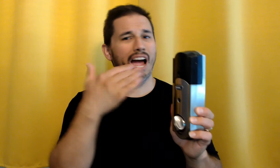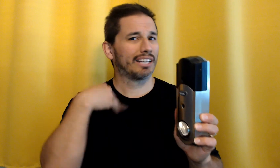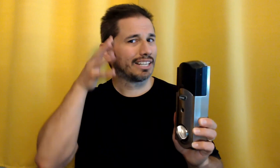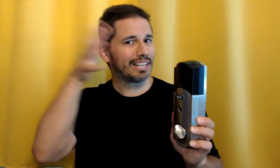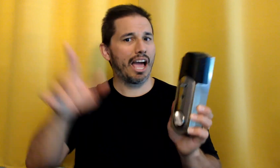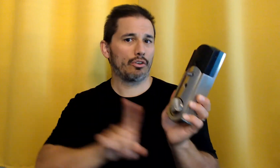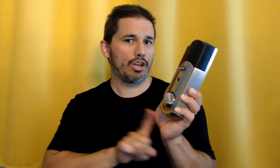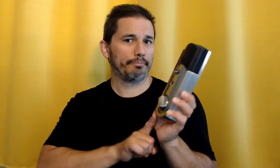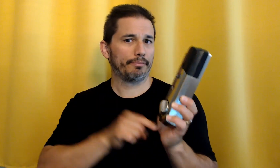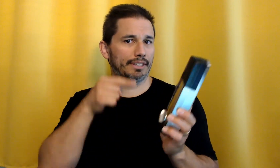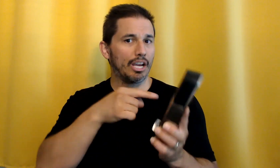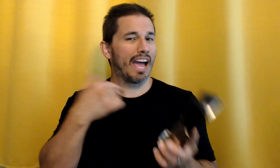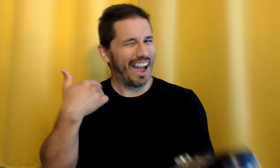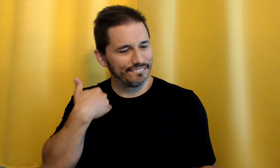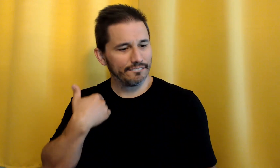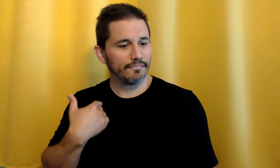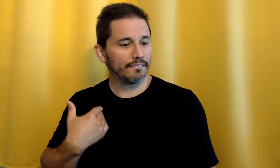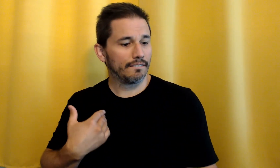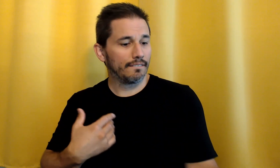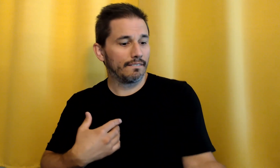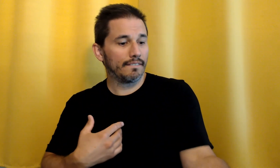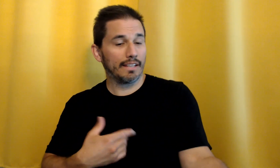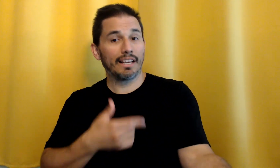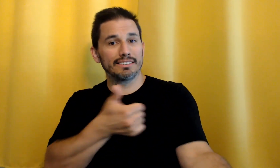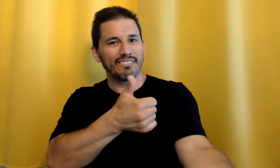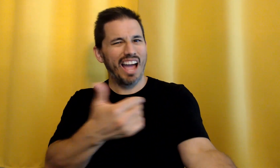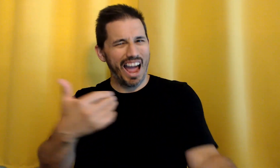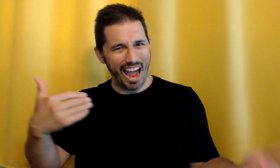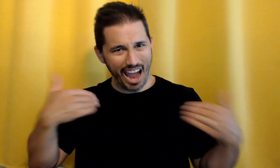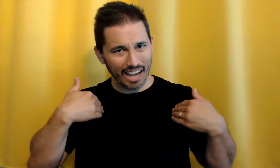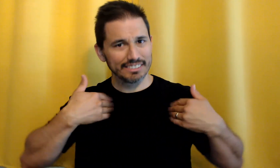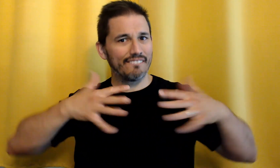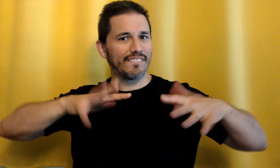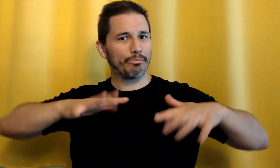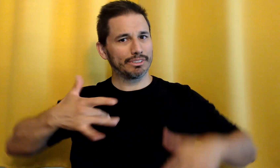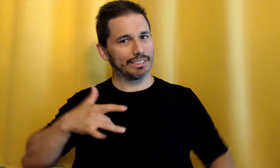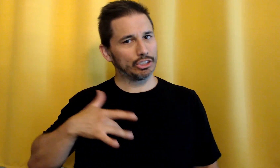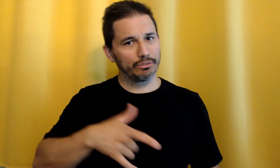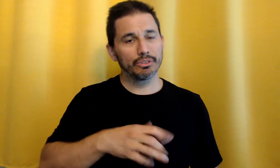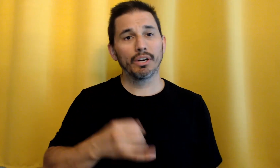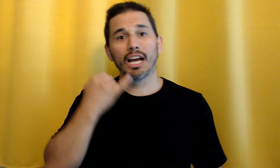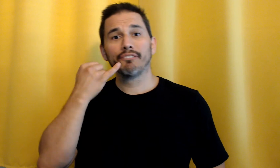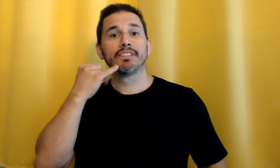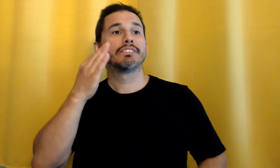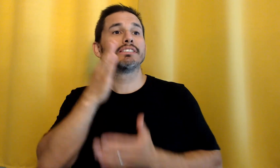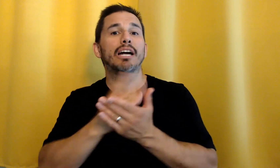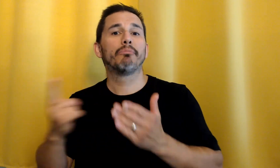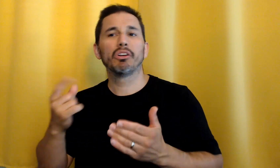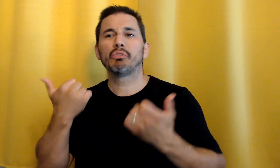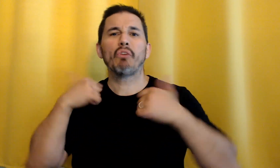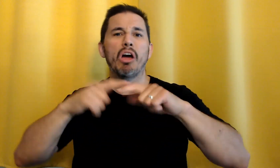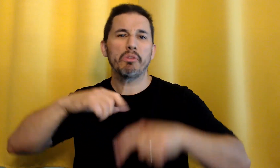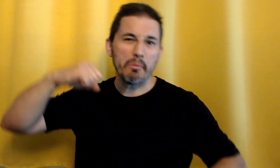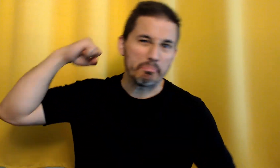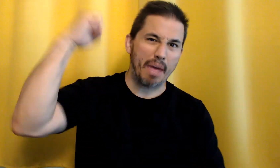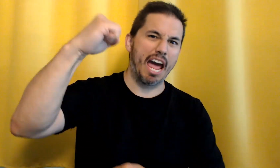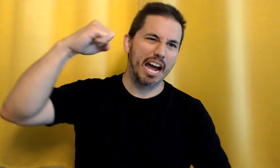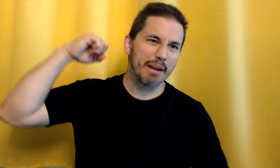yet is that this product also has an alarm on it, and it's connected to a vibration sensor. So if